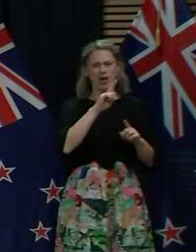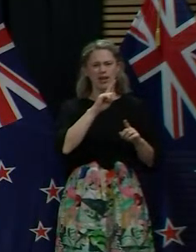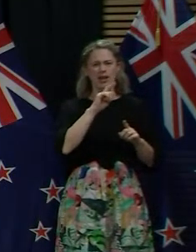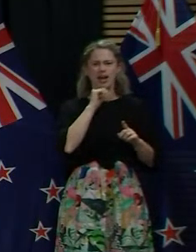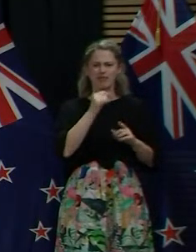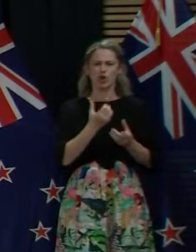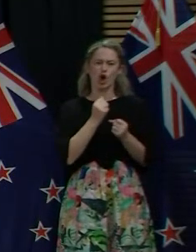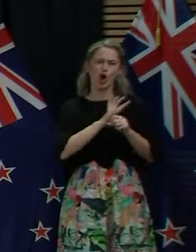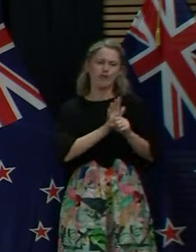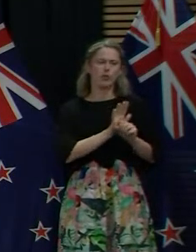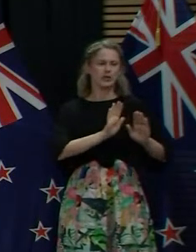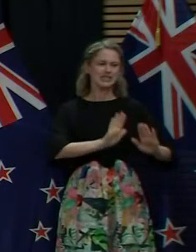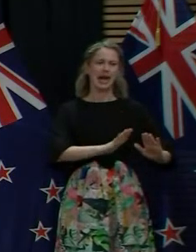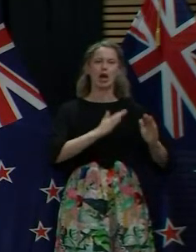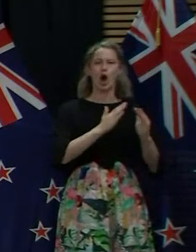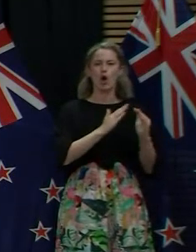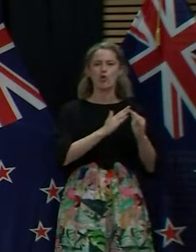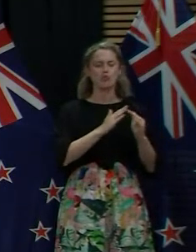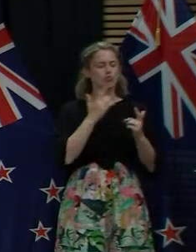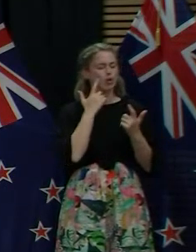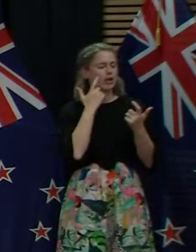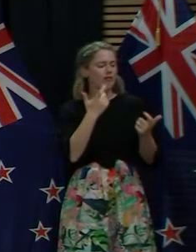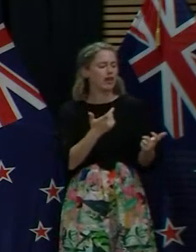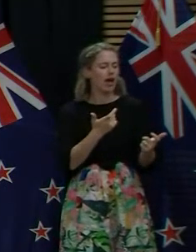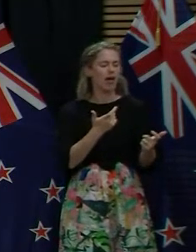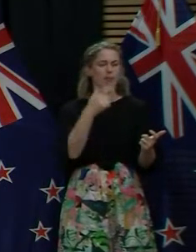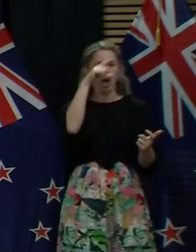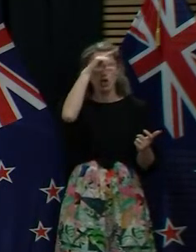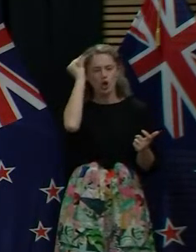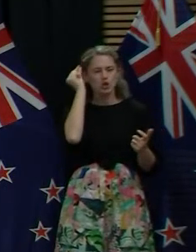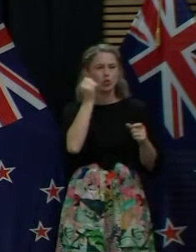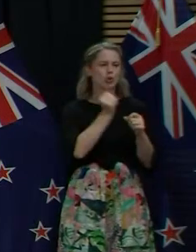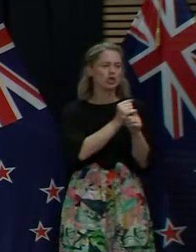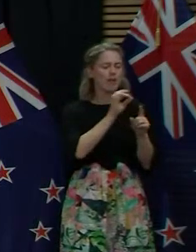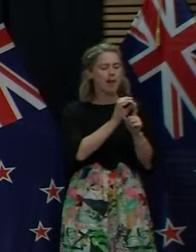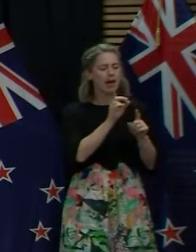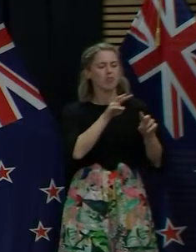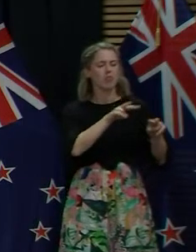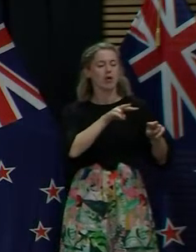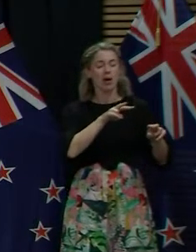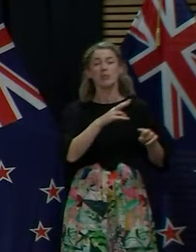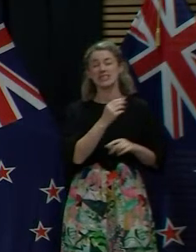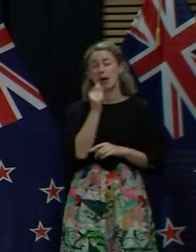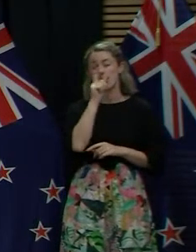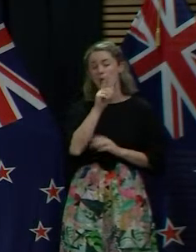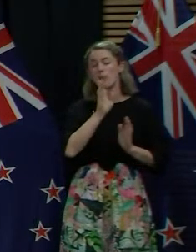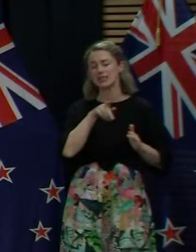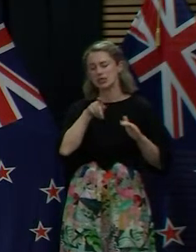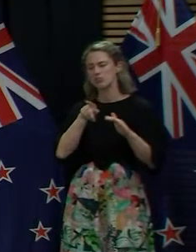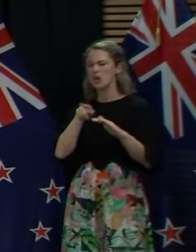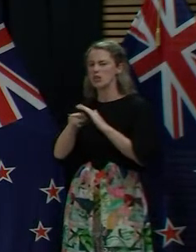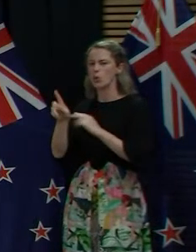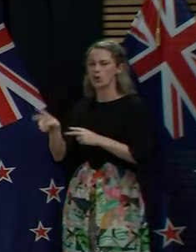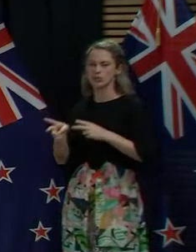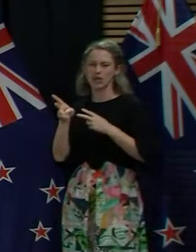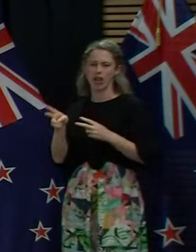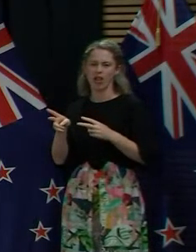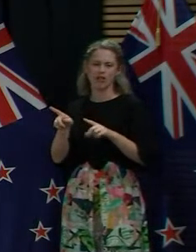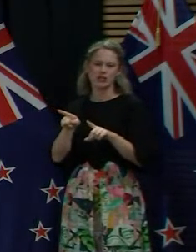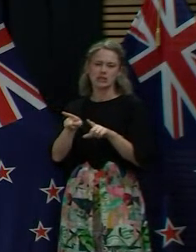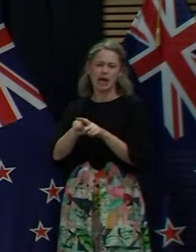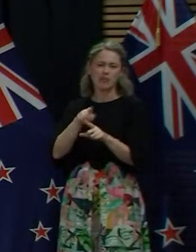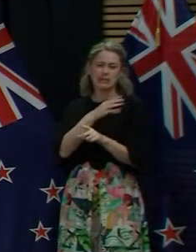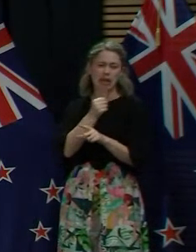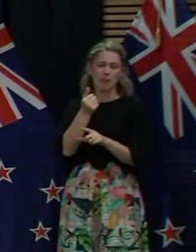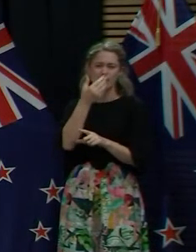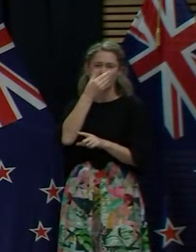community, in their homes, with support from community providers, primary care, general practice. Others will need hospital care, just as they do for